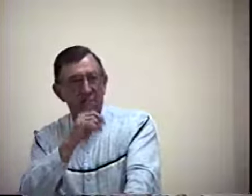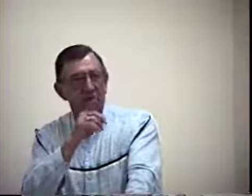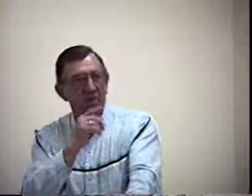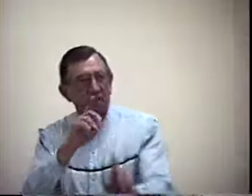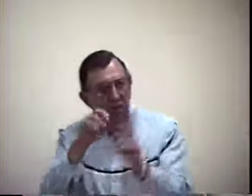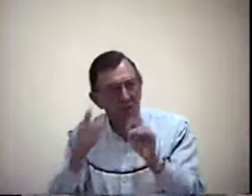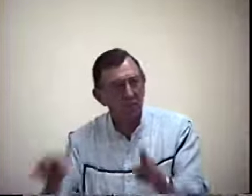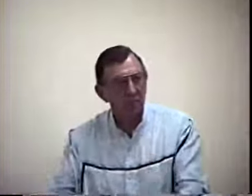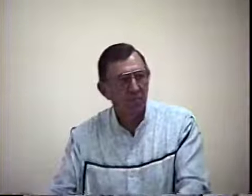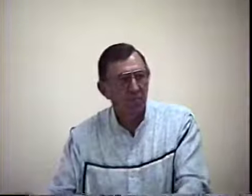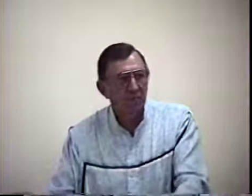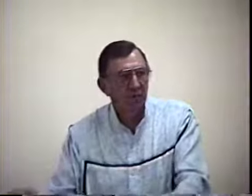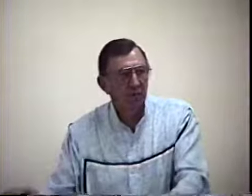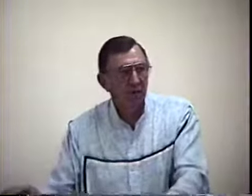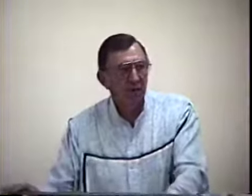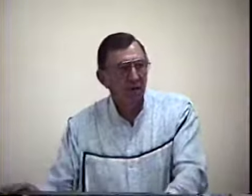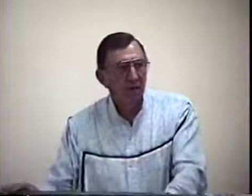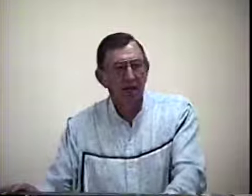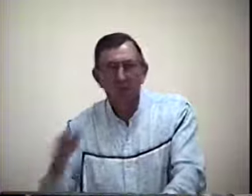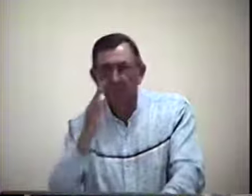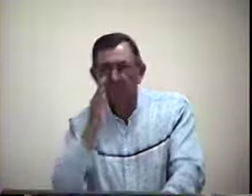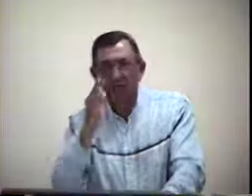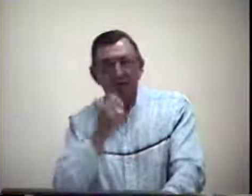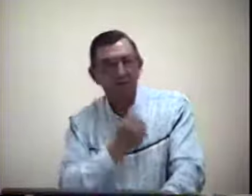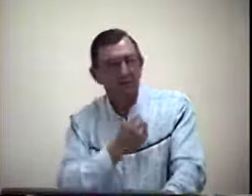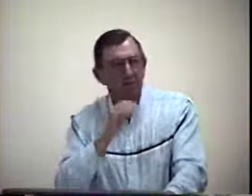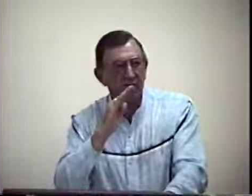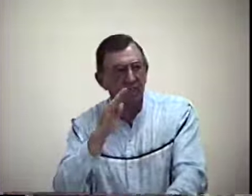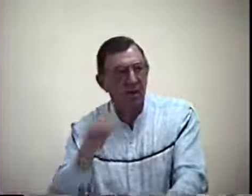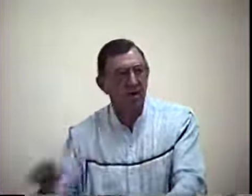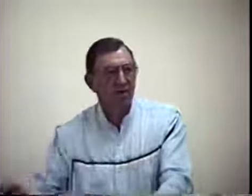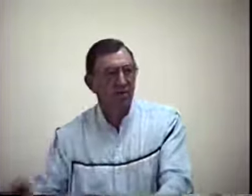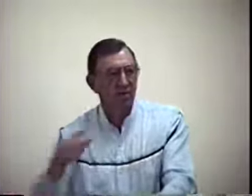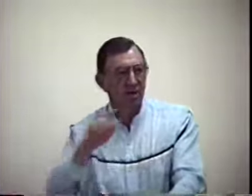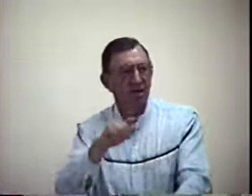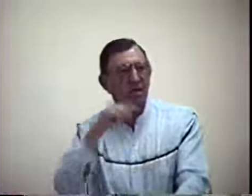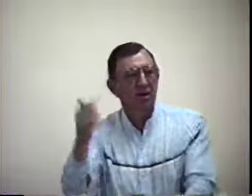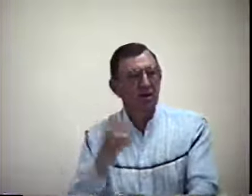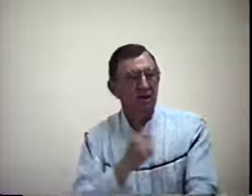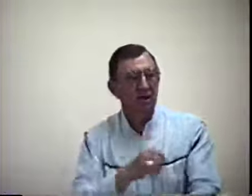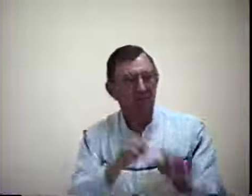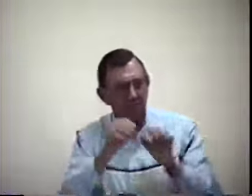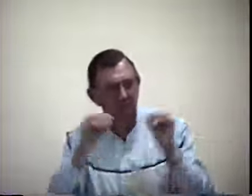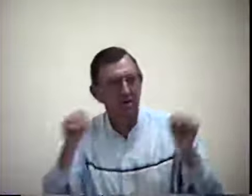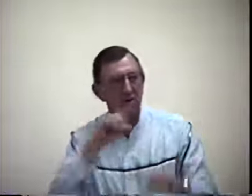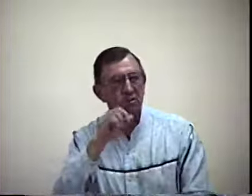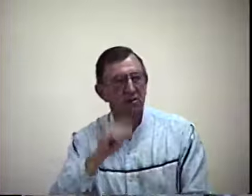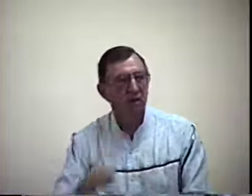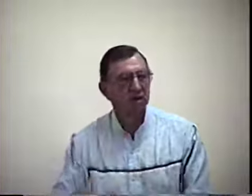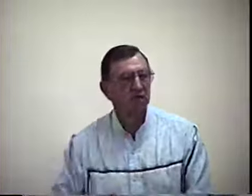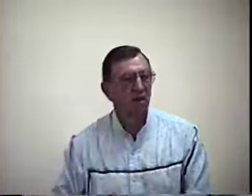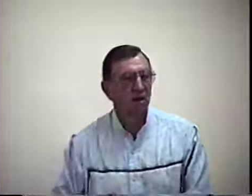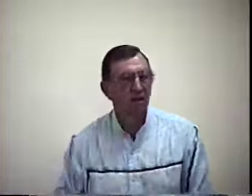I want to talk to the people. And I want to be able to give something from my heart to let them understand the long stories, the long